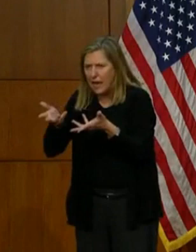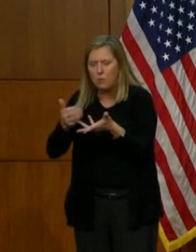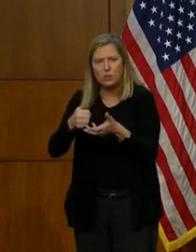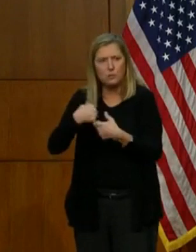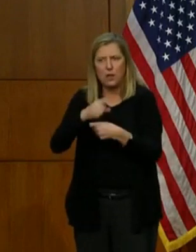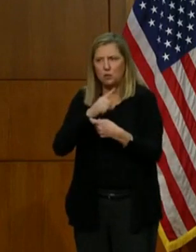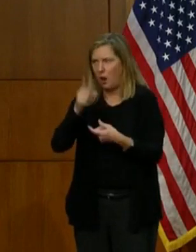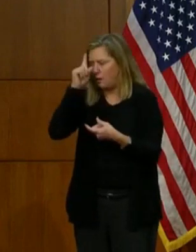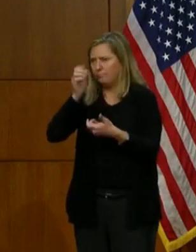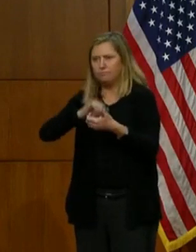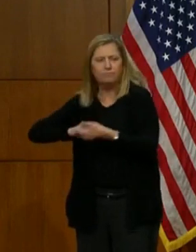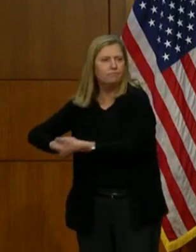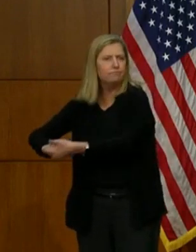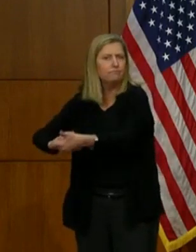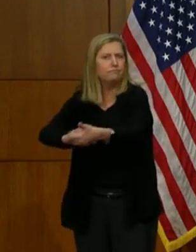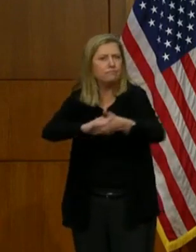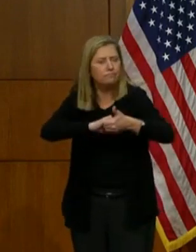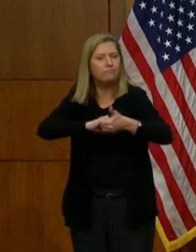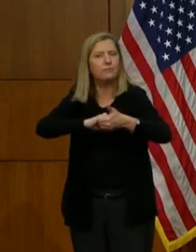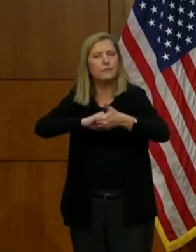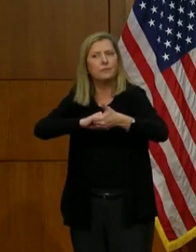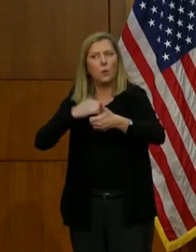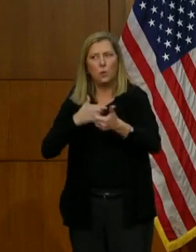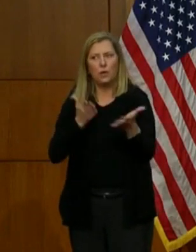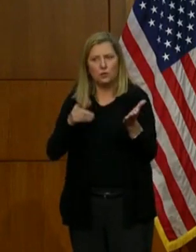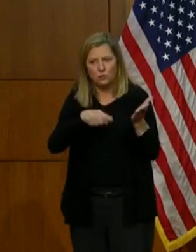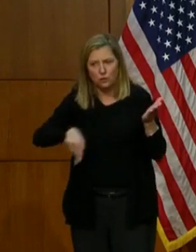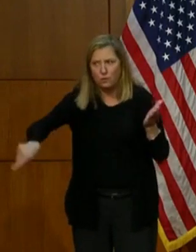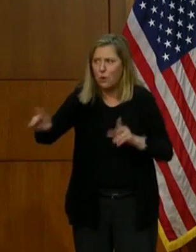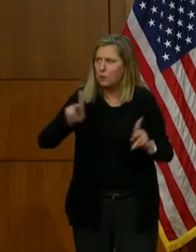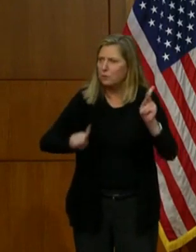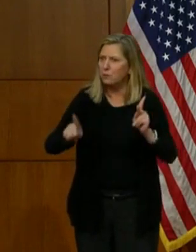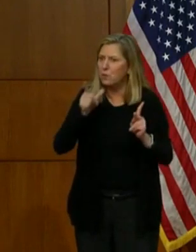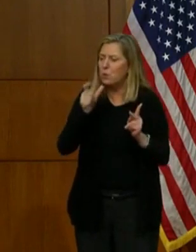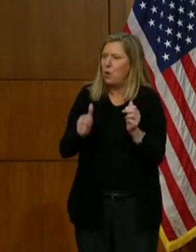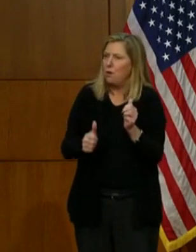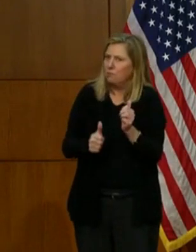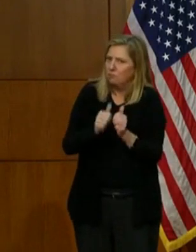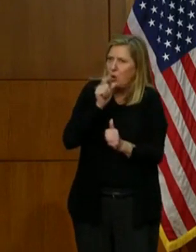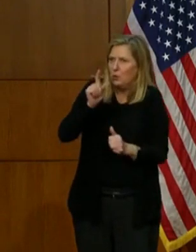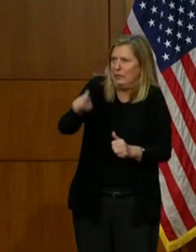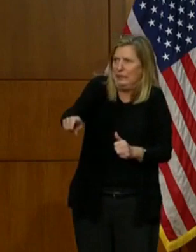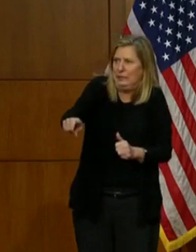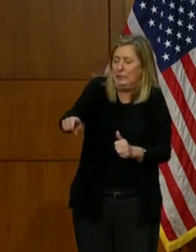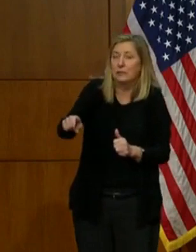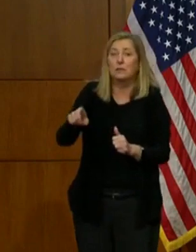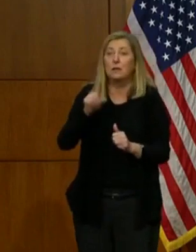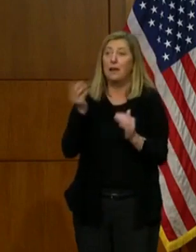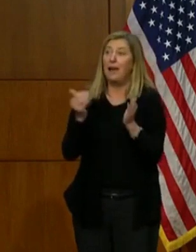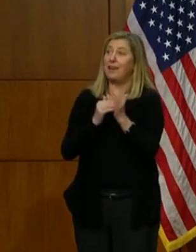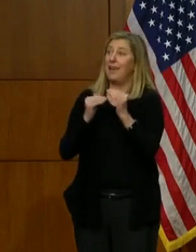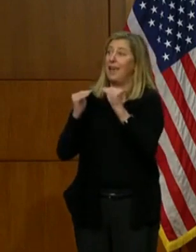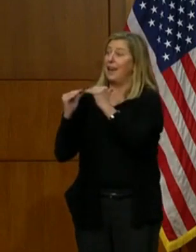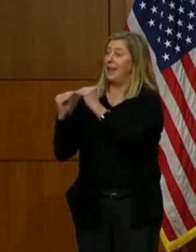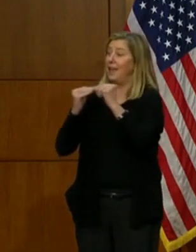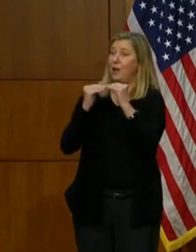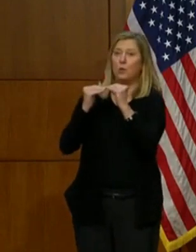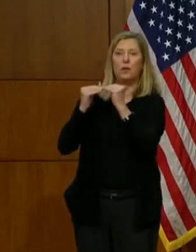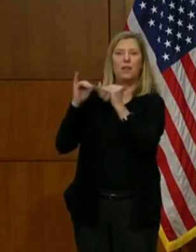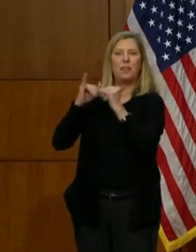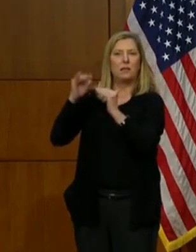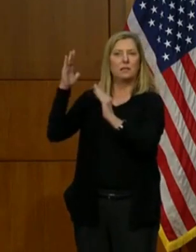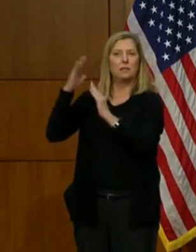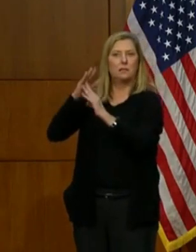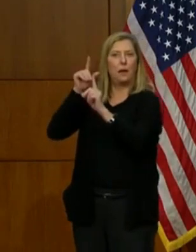galvanize communities so that we can serve those who are most in need. Equity, again, is our guiding principle, and